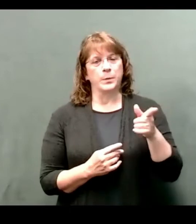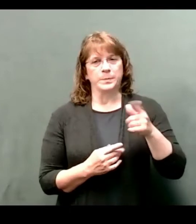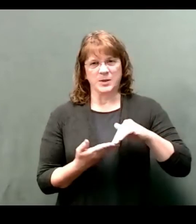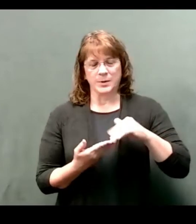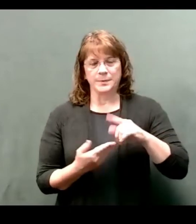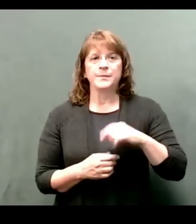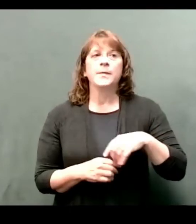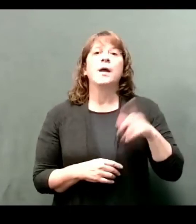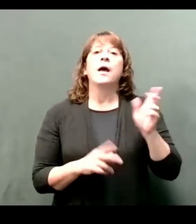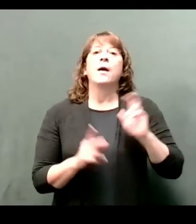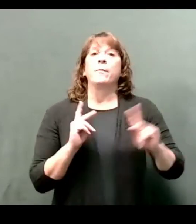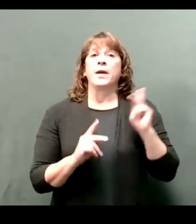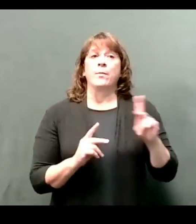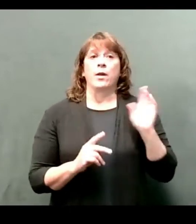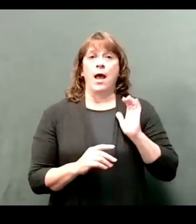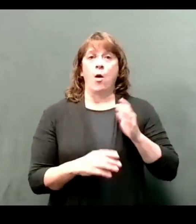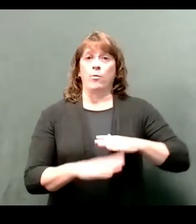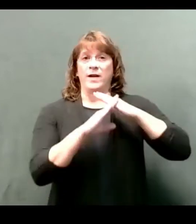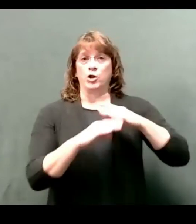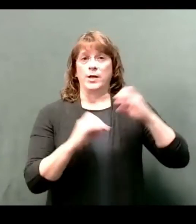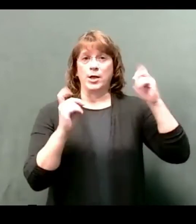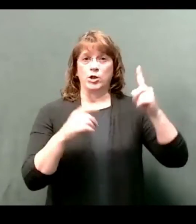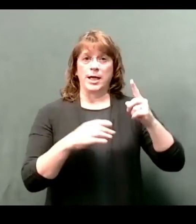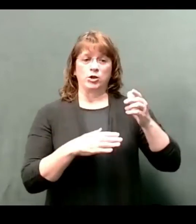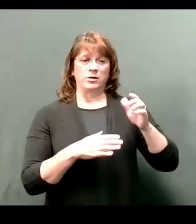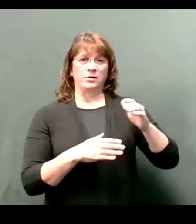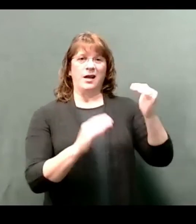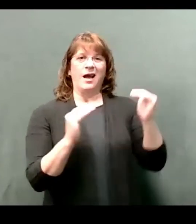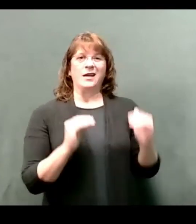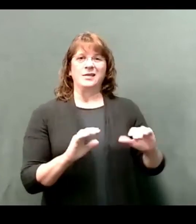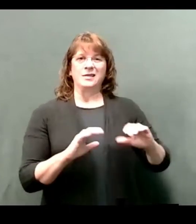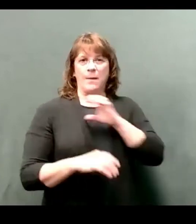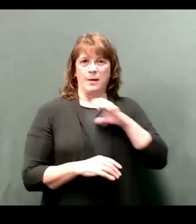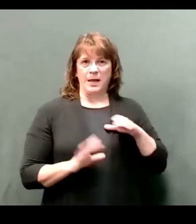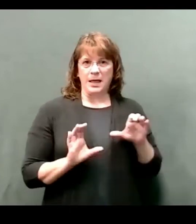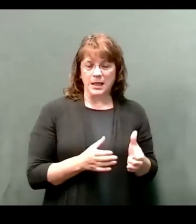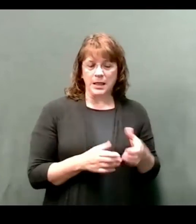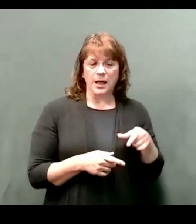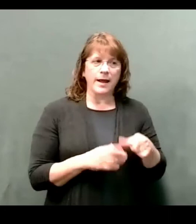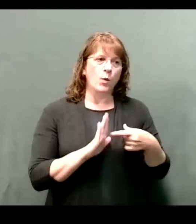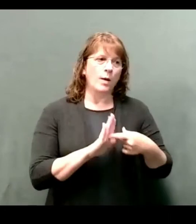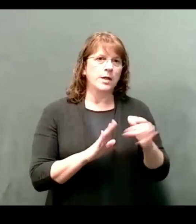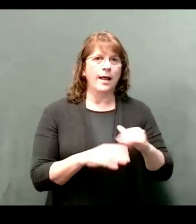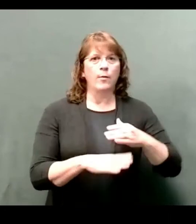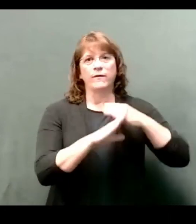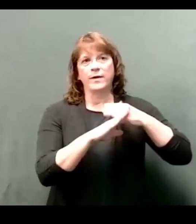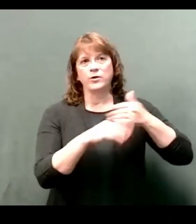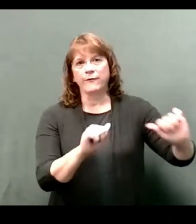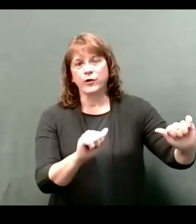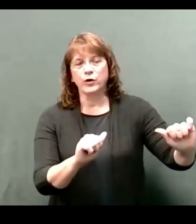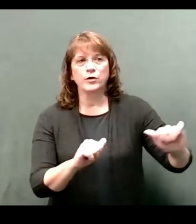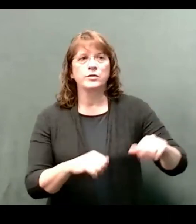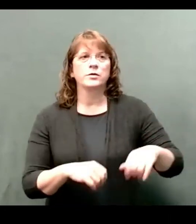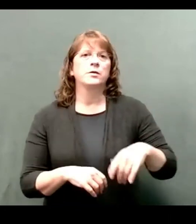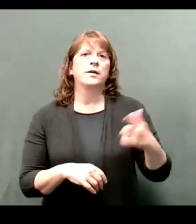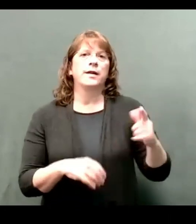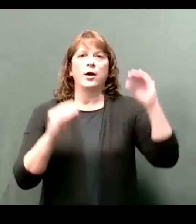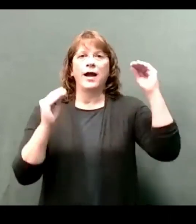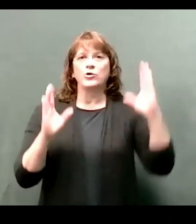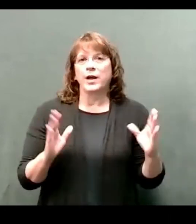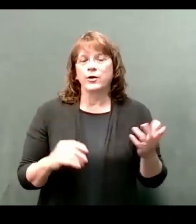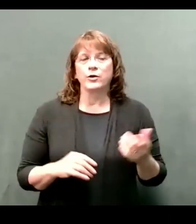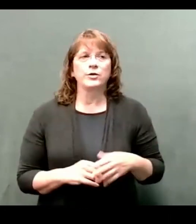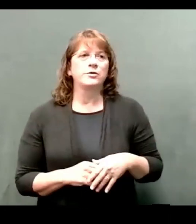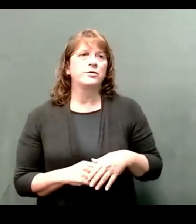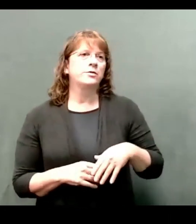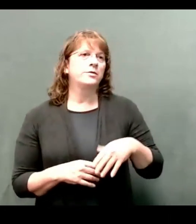excuse me, we've got folks in our prevention education subcommittee who are representing like prevention efforts, who are educators,